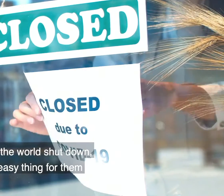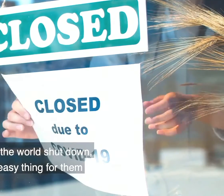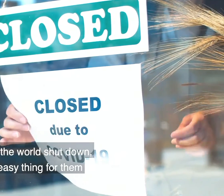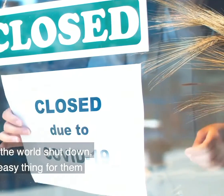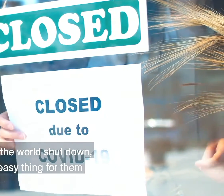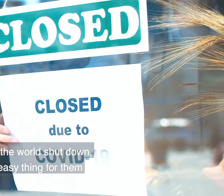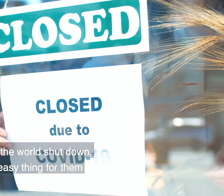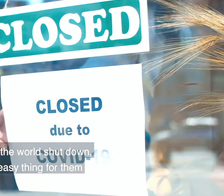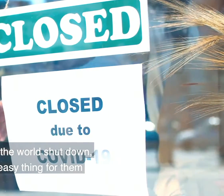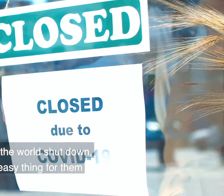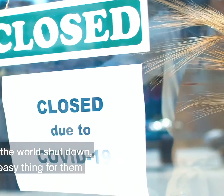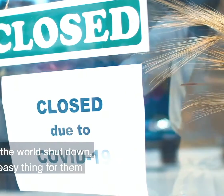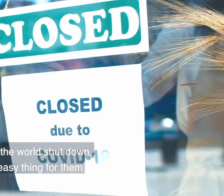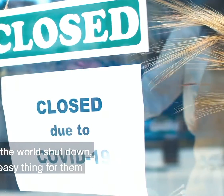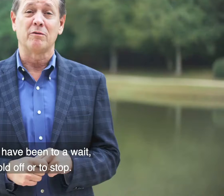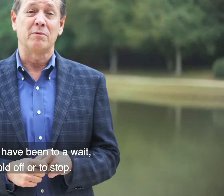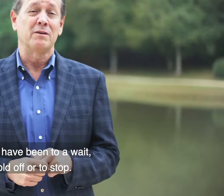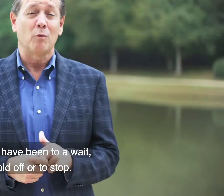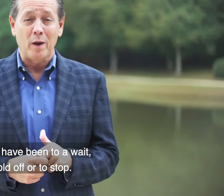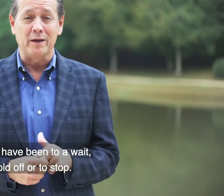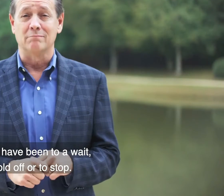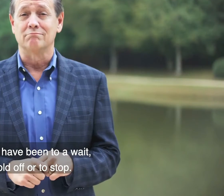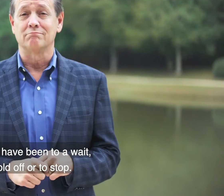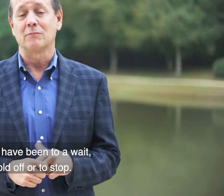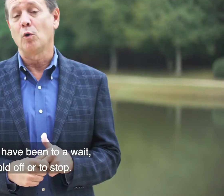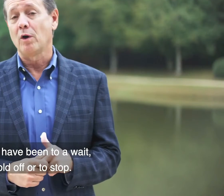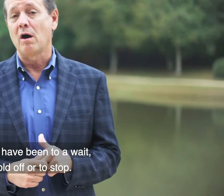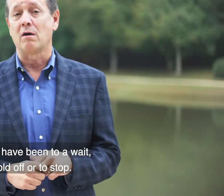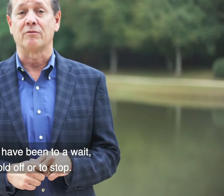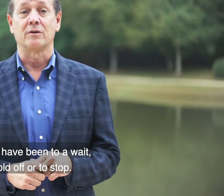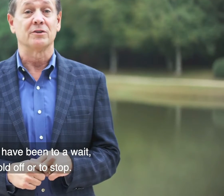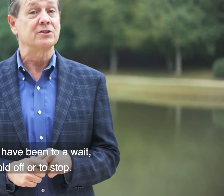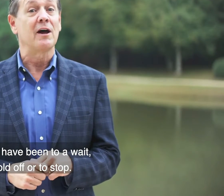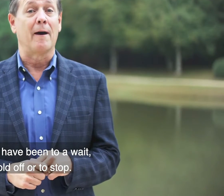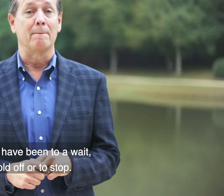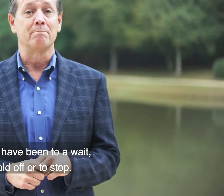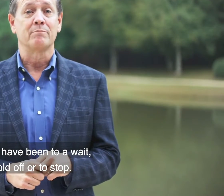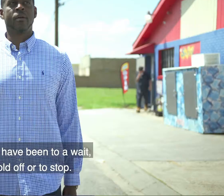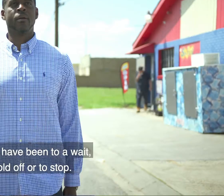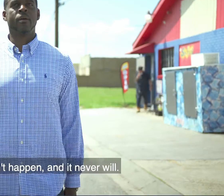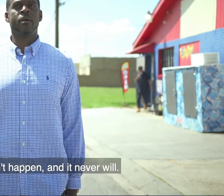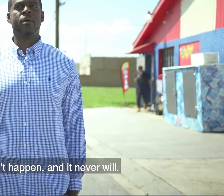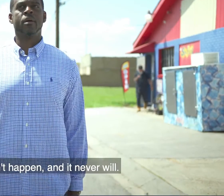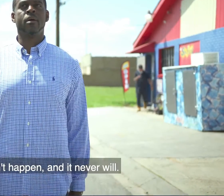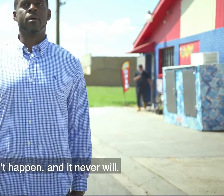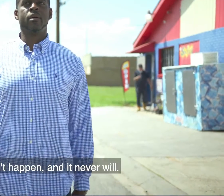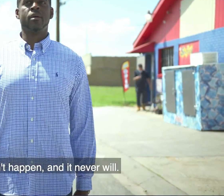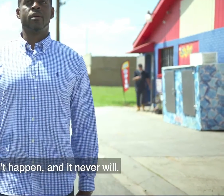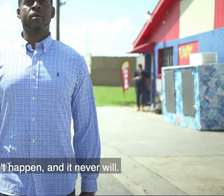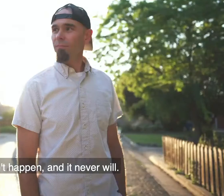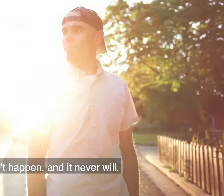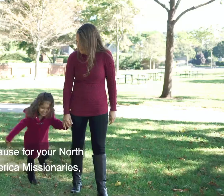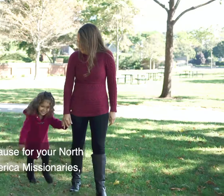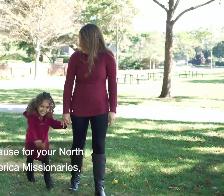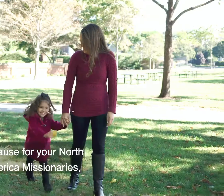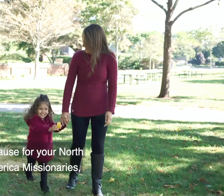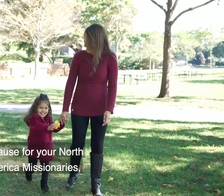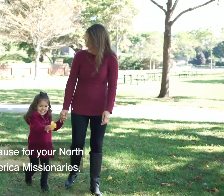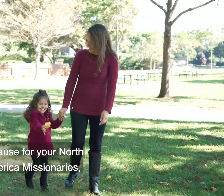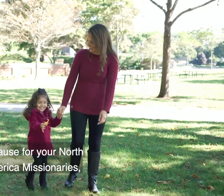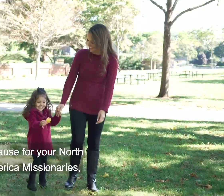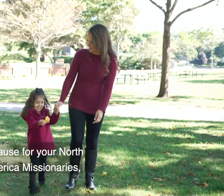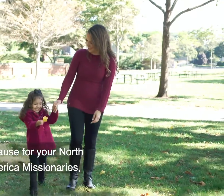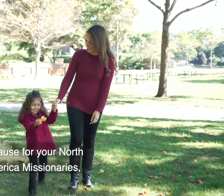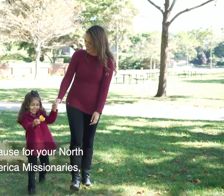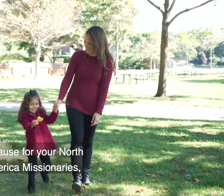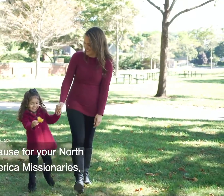shut down, the easy thing for them would have been to wait, hold off, or to stop. But that didn't happen, and because for your